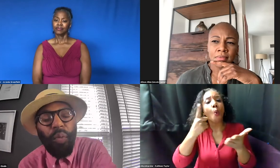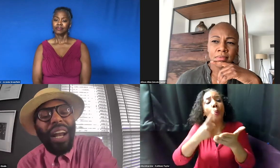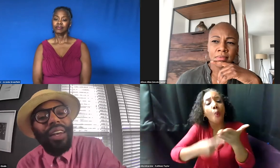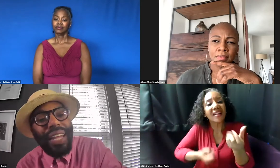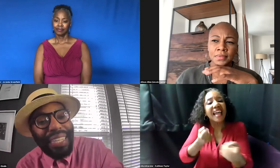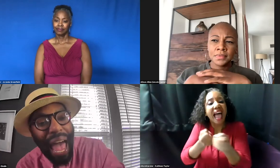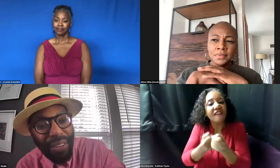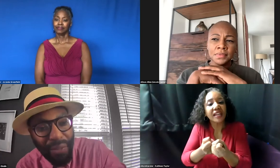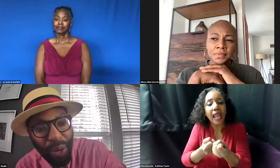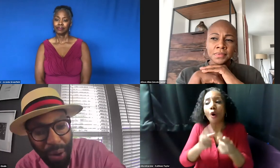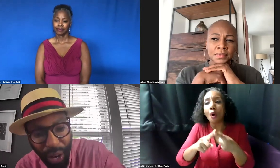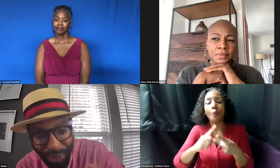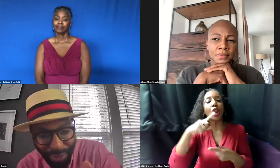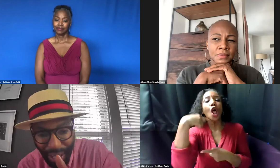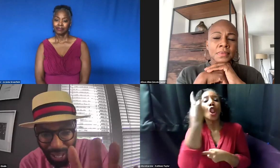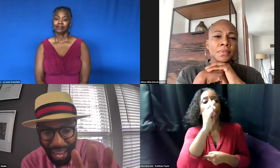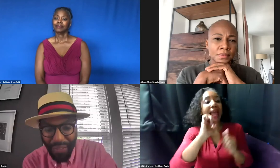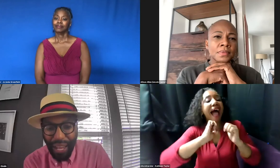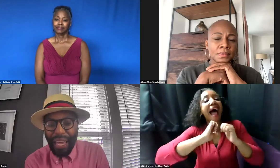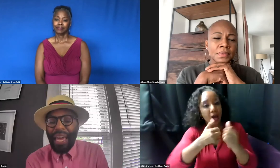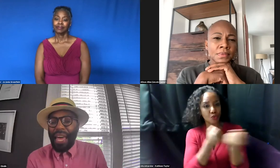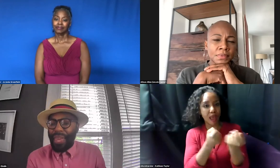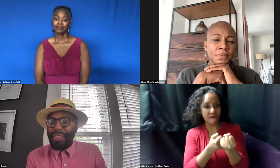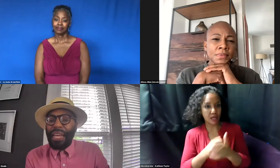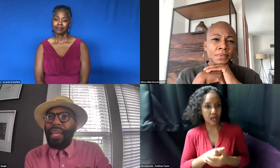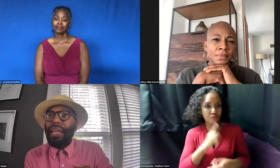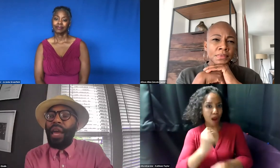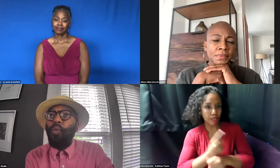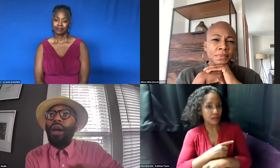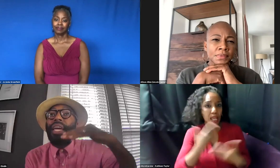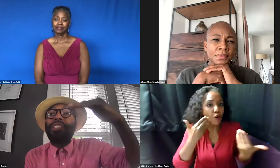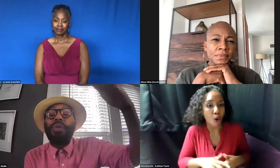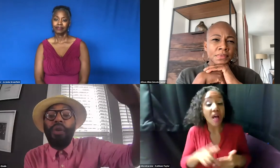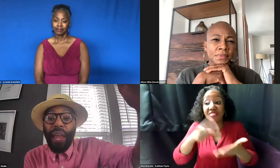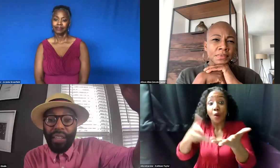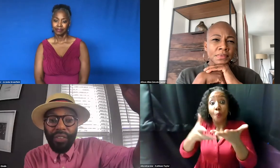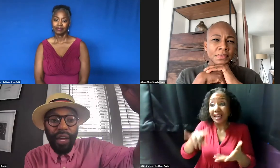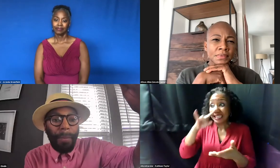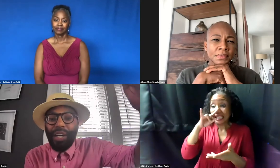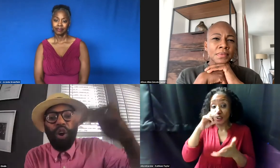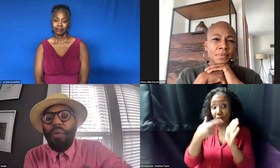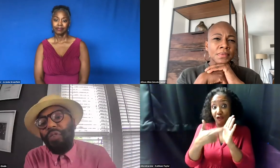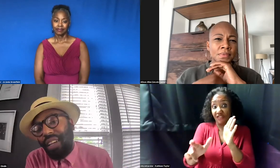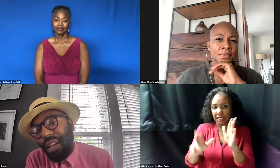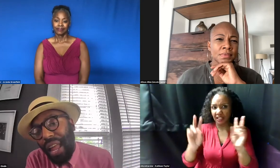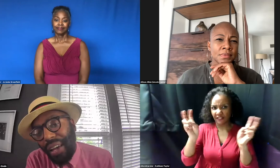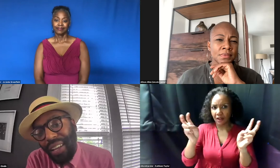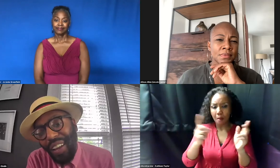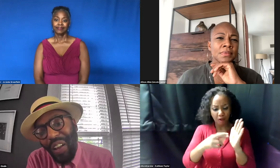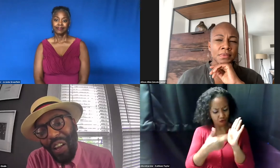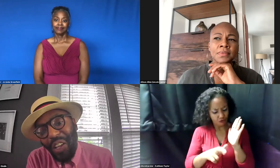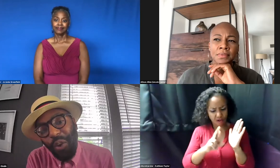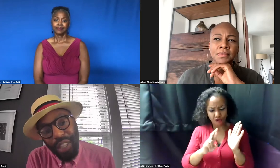advocating, what it looks like to advocate for what they want. I give you, like, they want kids to be reflective, but they don't know what reflection looks